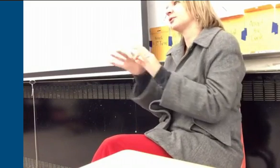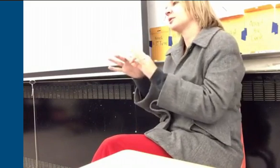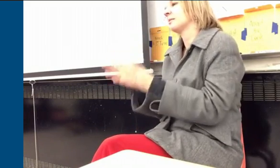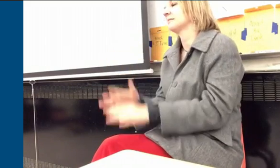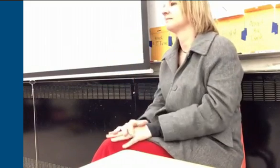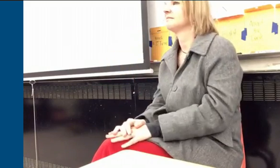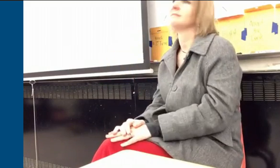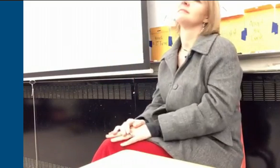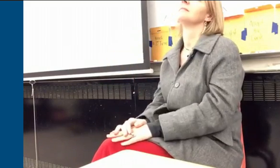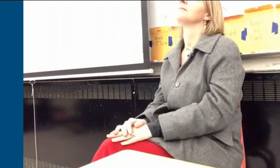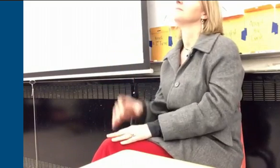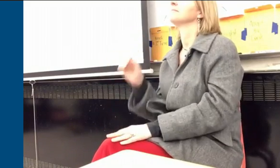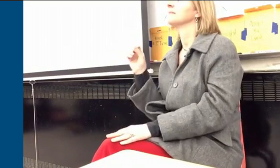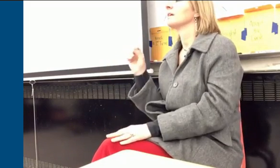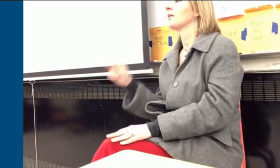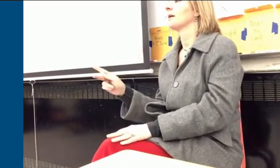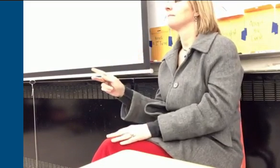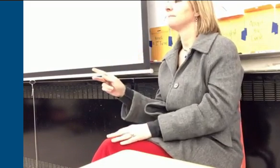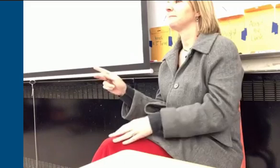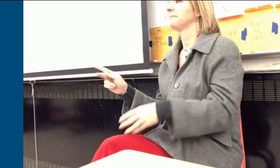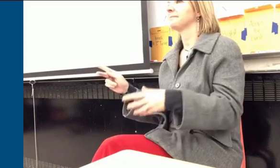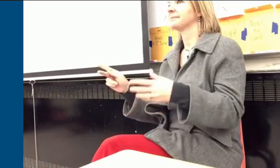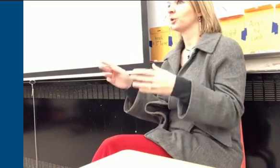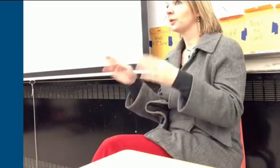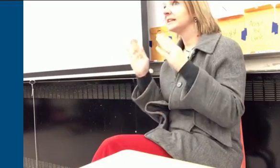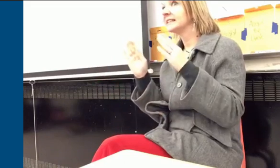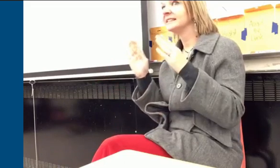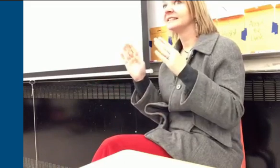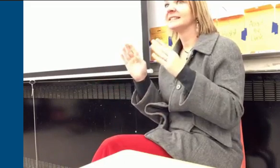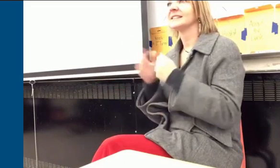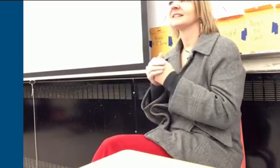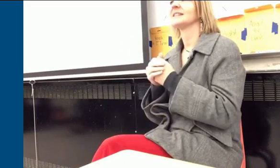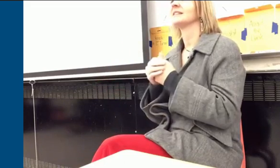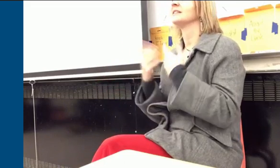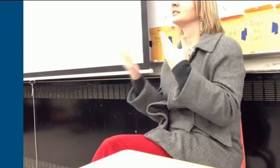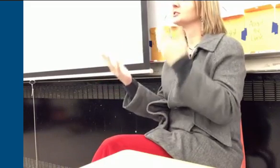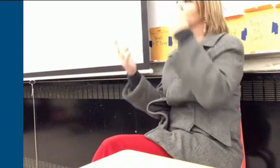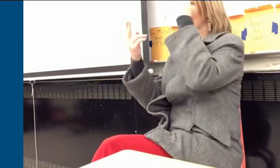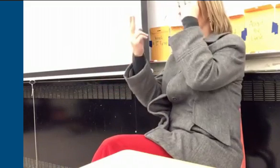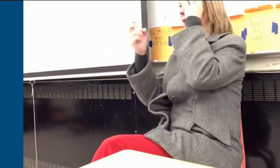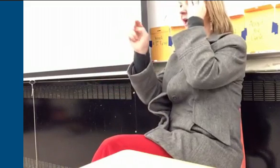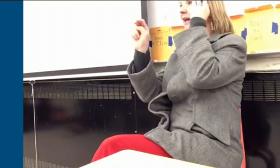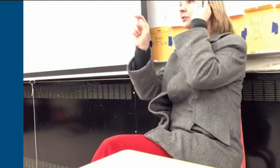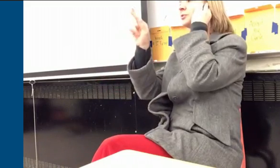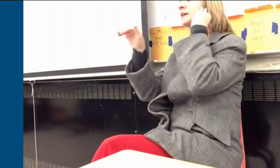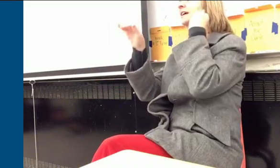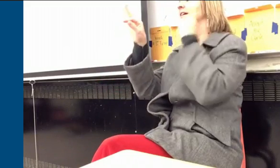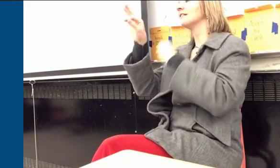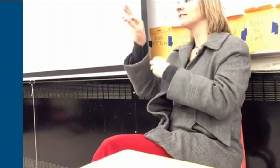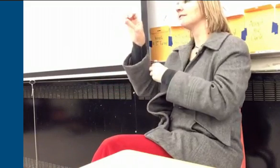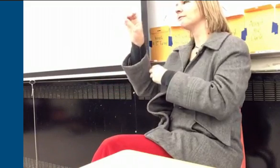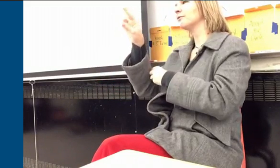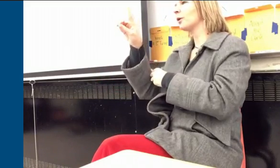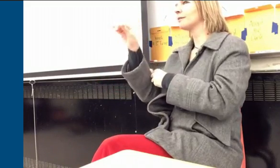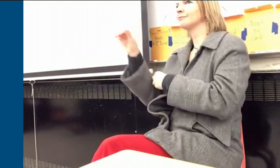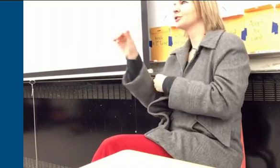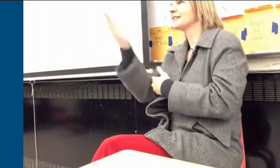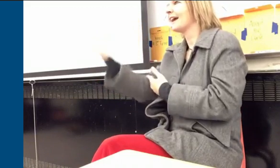All right. Okay. Listen. So Henry Ford was just like you